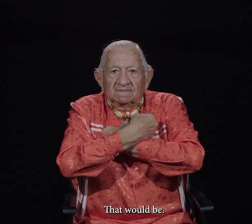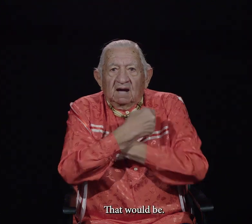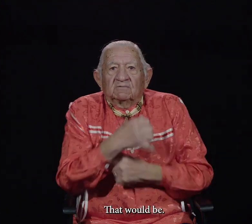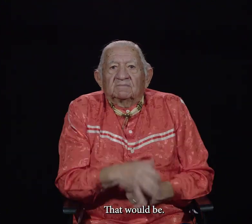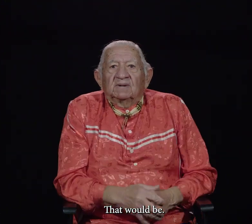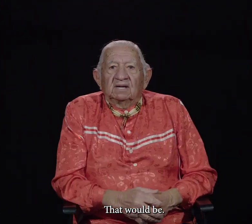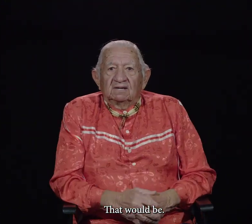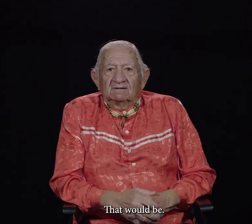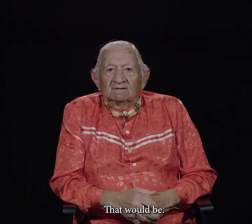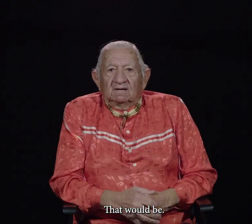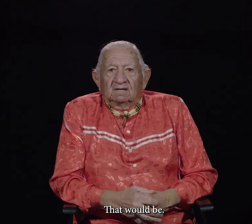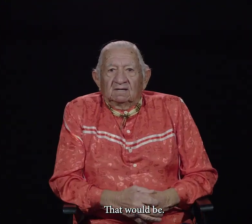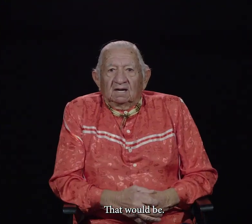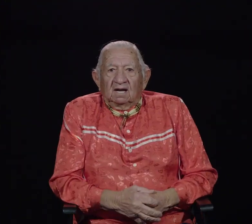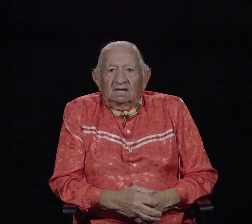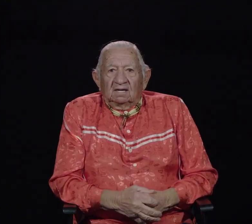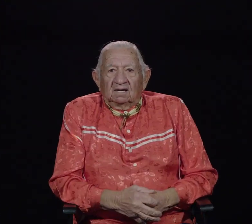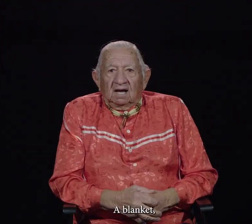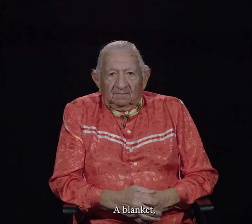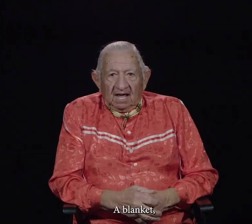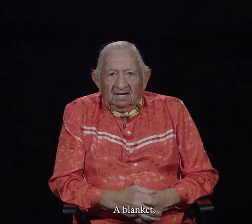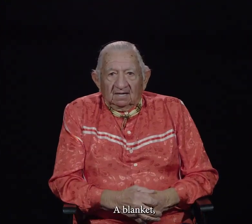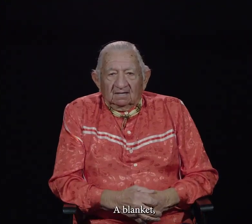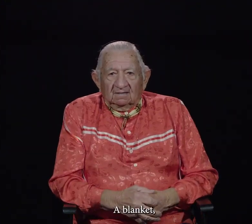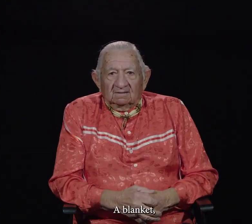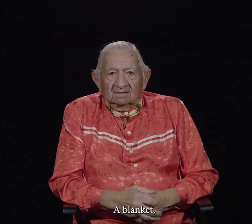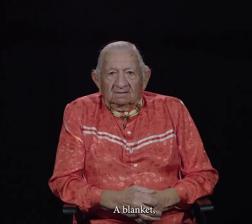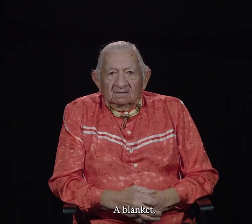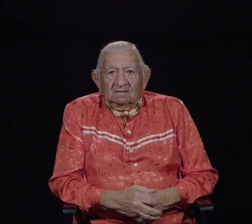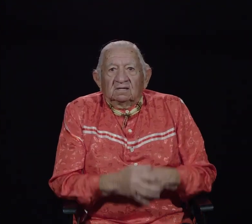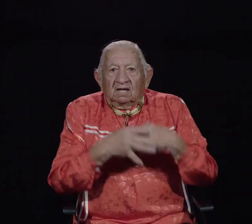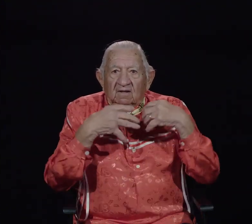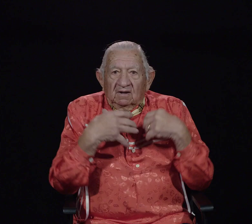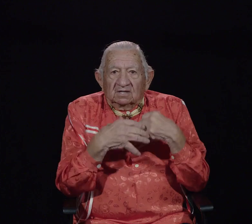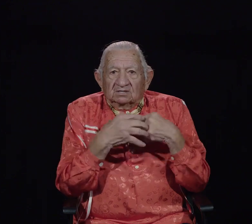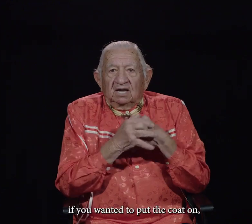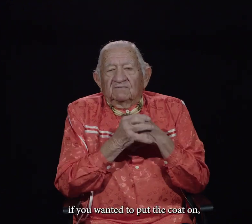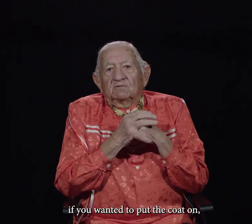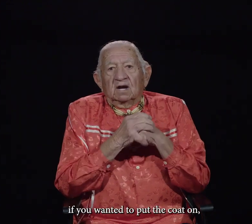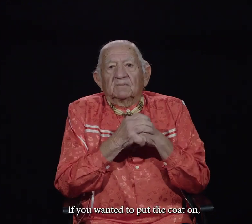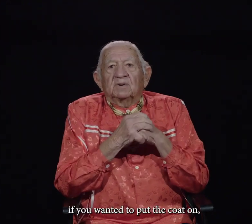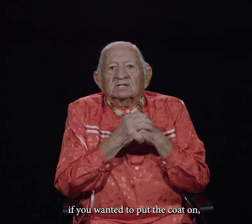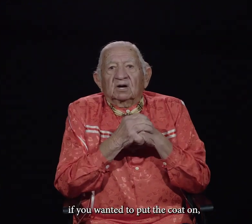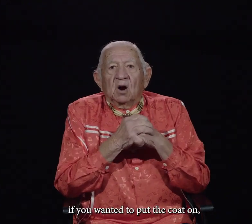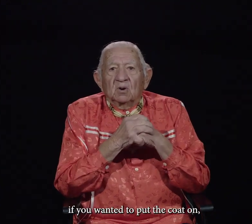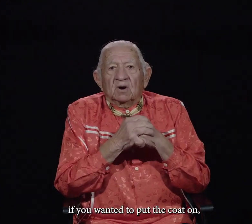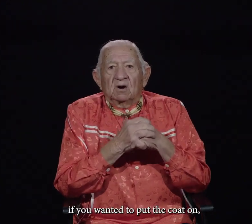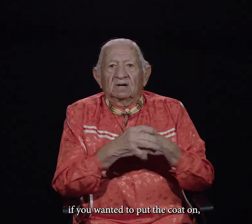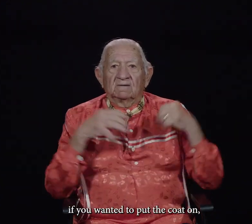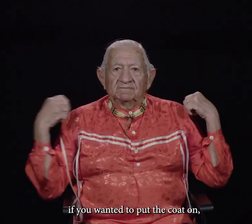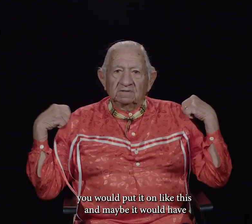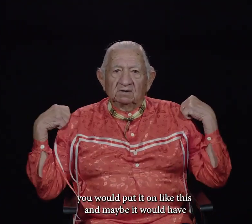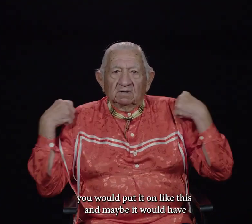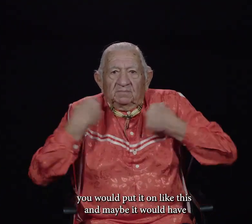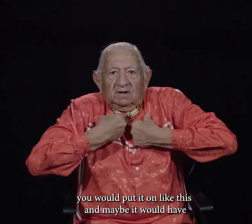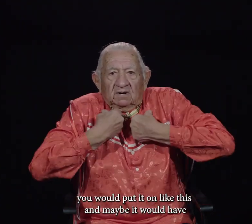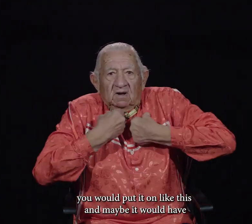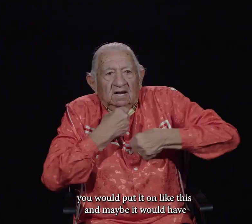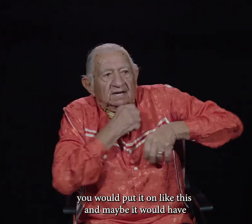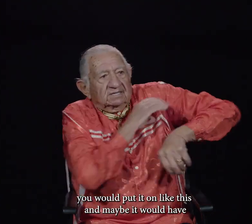that would be a blanket. If you wanted to put the coat on, you would put it on like